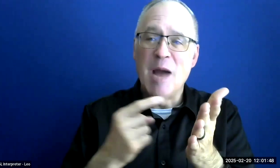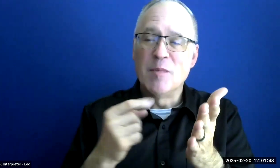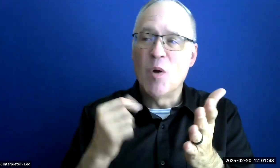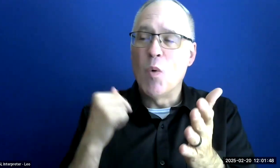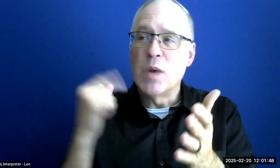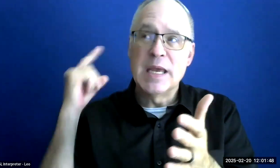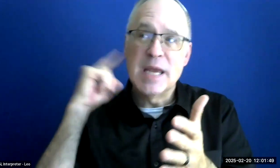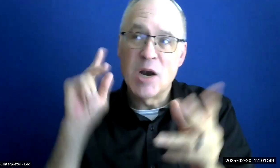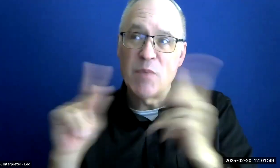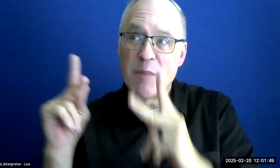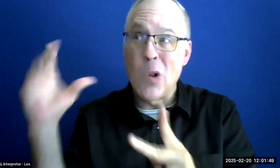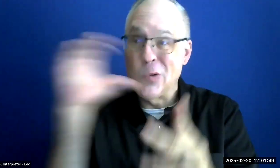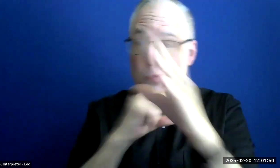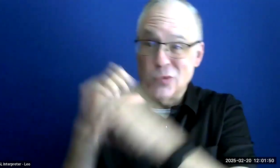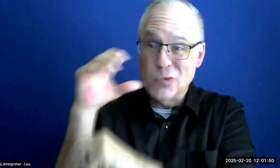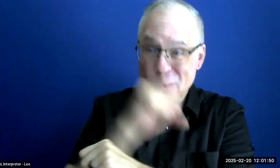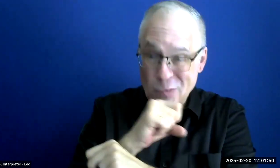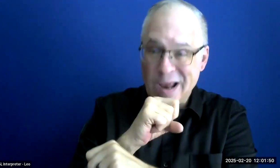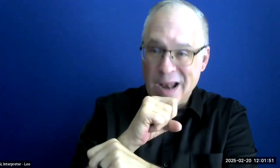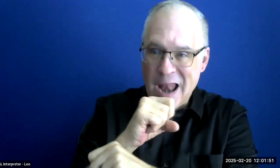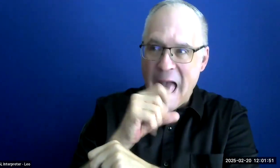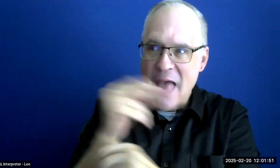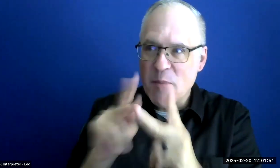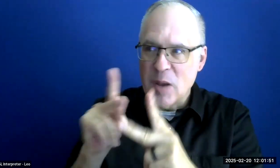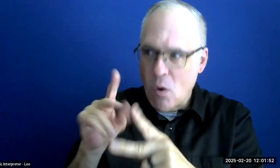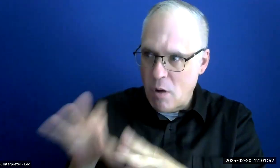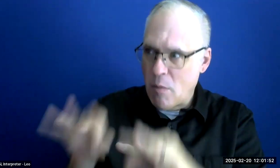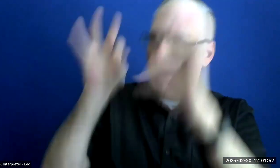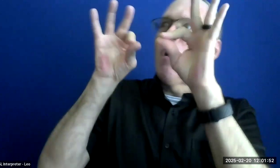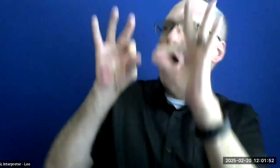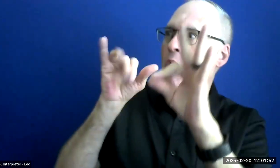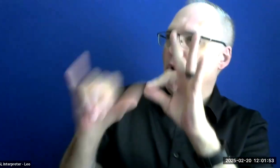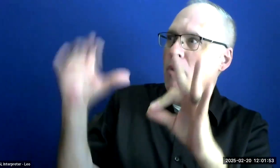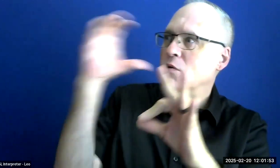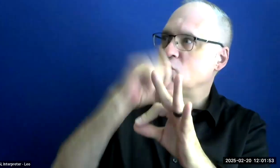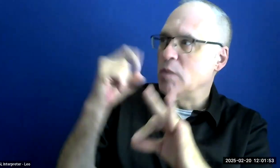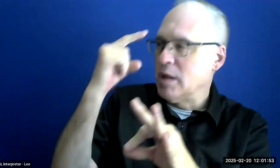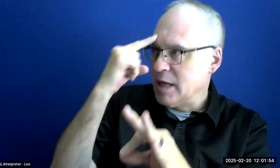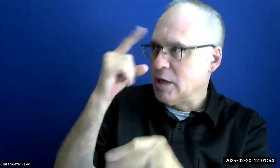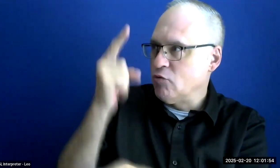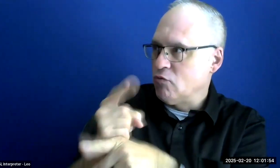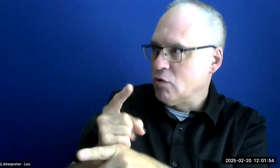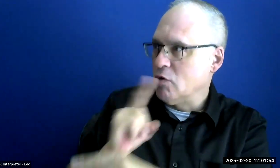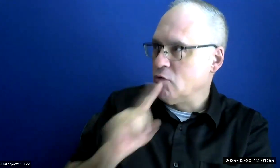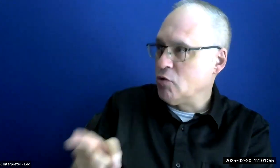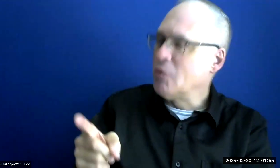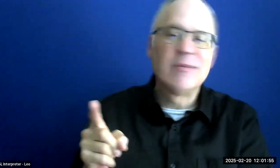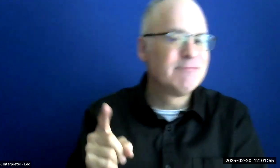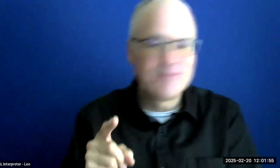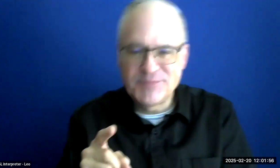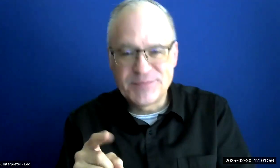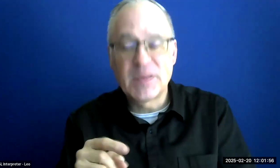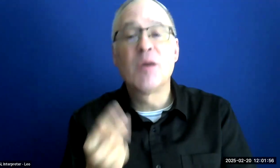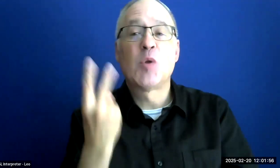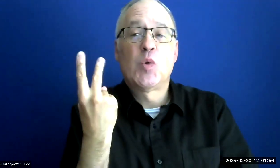people hear it again. And so when we were dealing with misinformation around disaffiliation a couple of years ago, I read